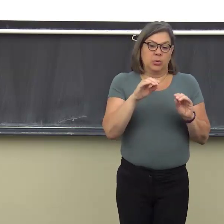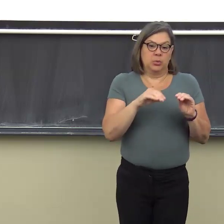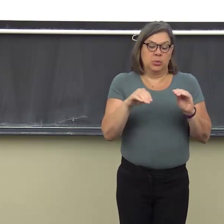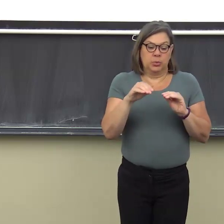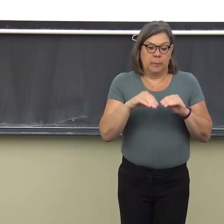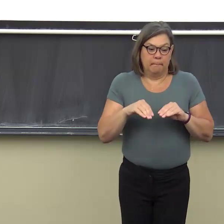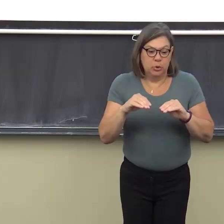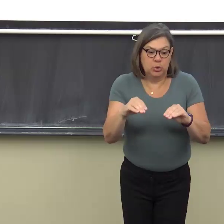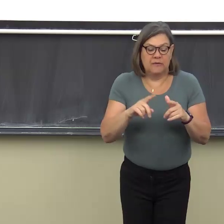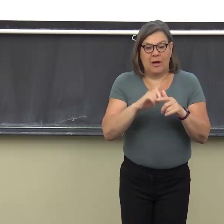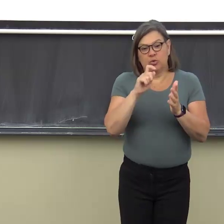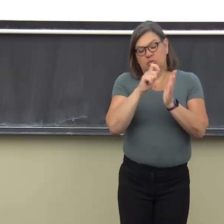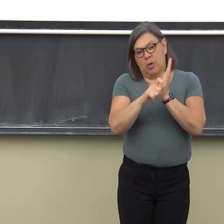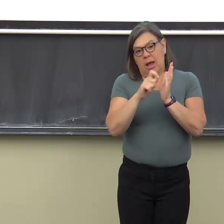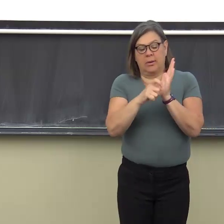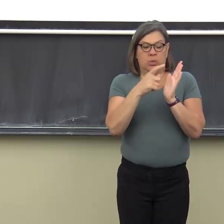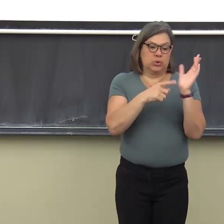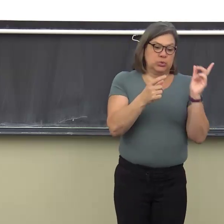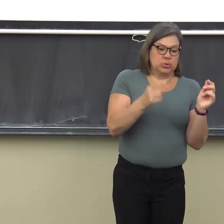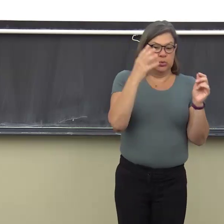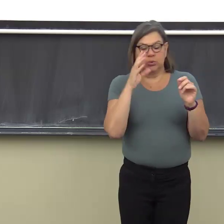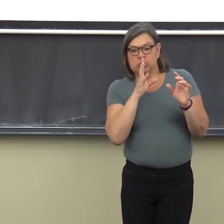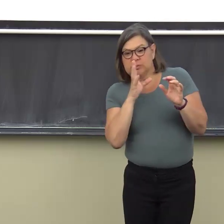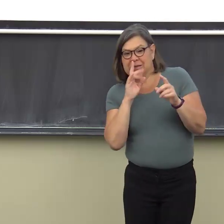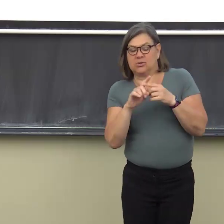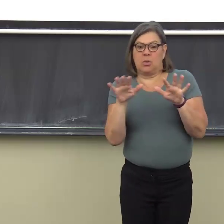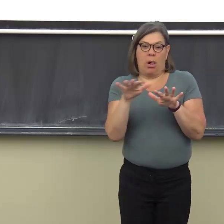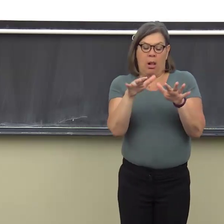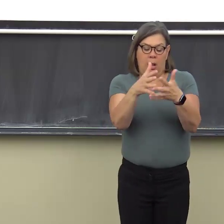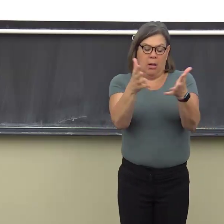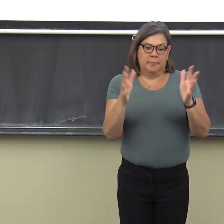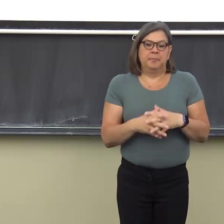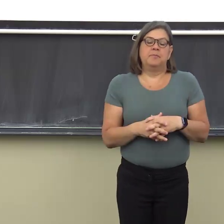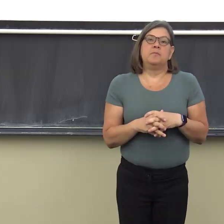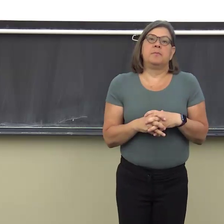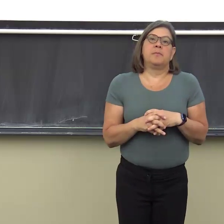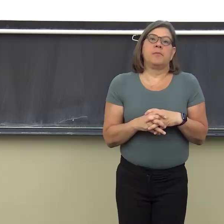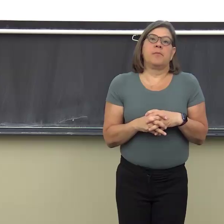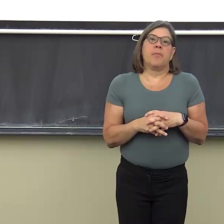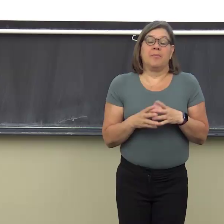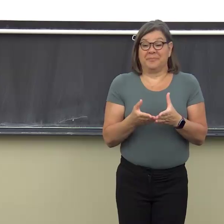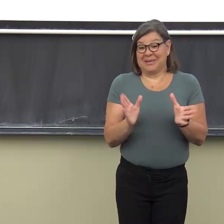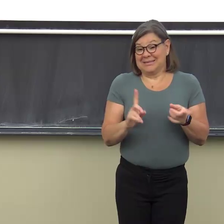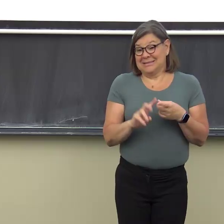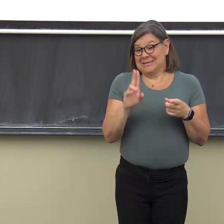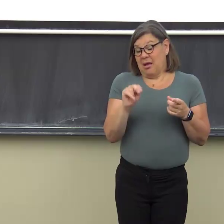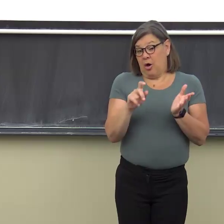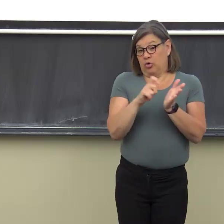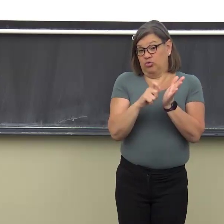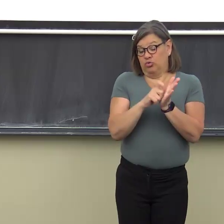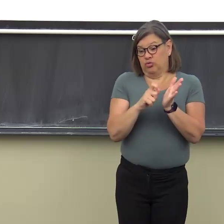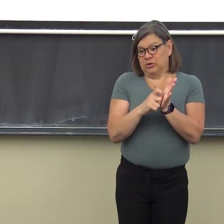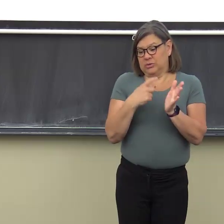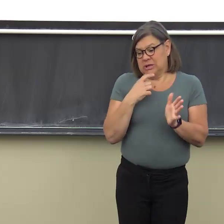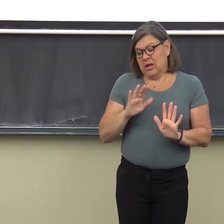write, what you don't, who you speak to, who you don't, how all of this goes together, is the sort of the unwritten, where you say, no,